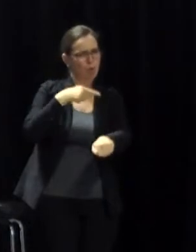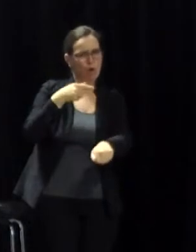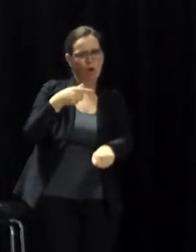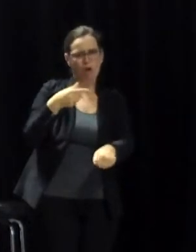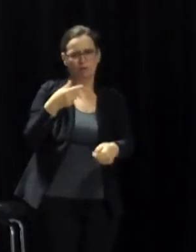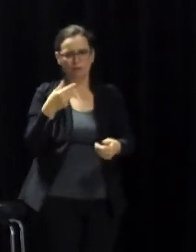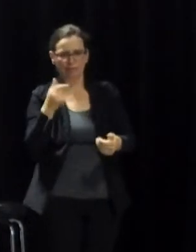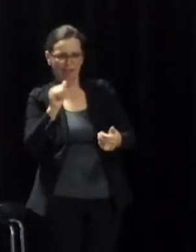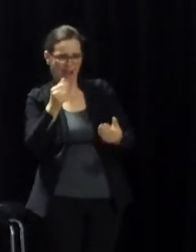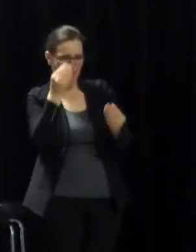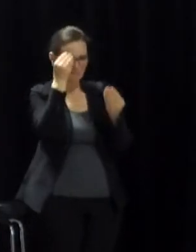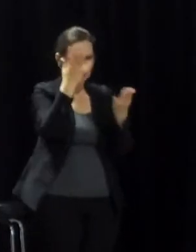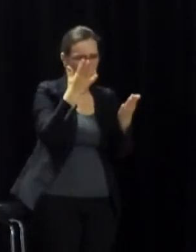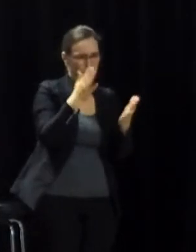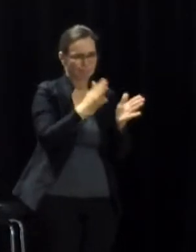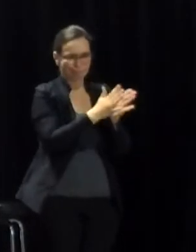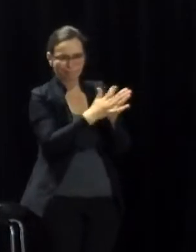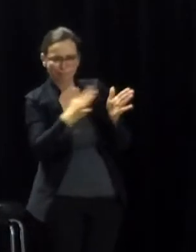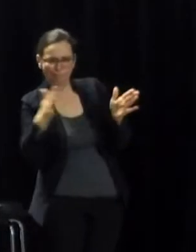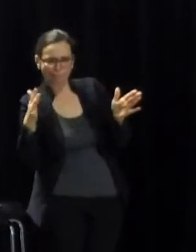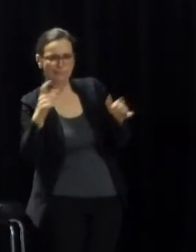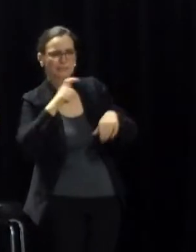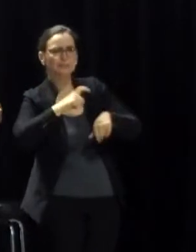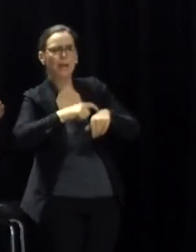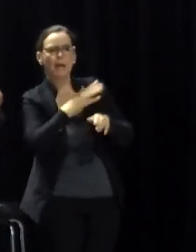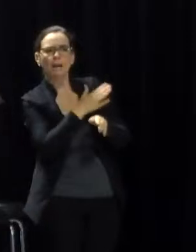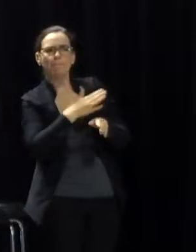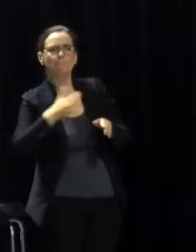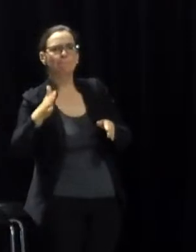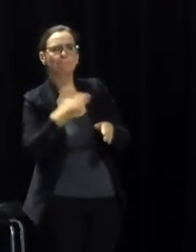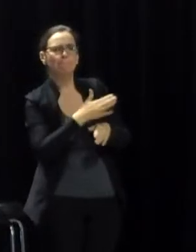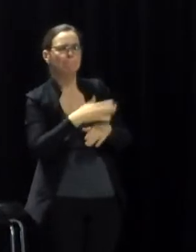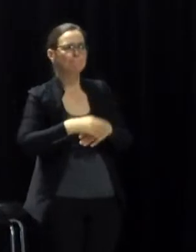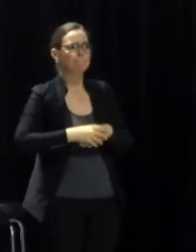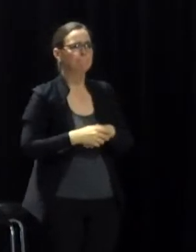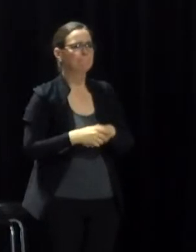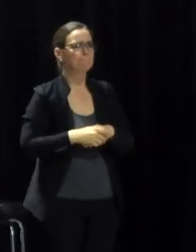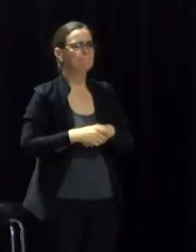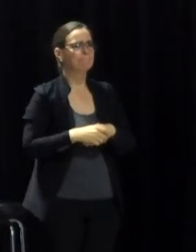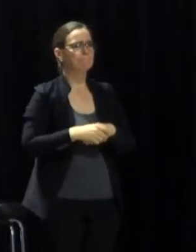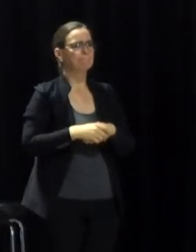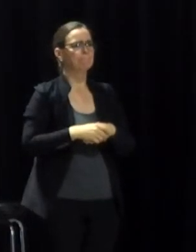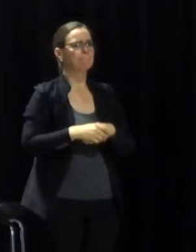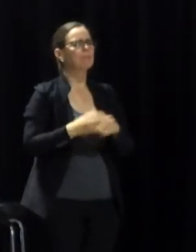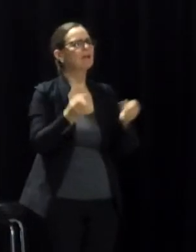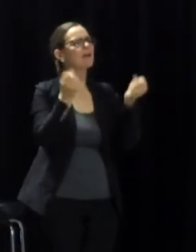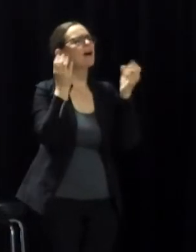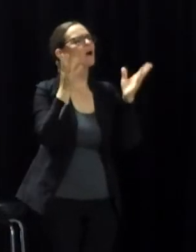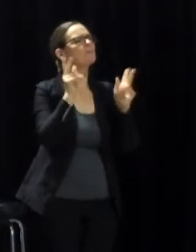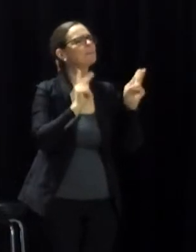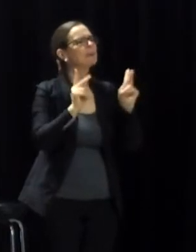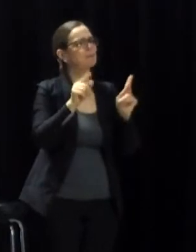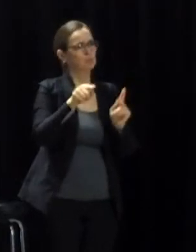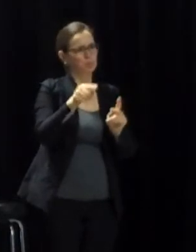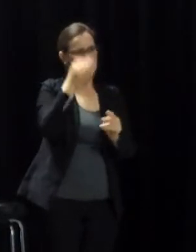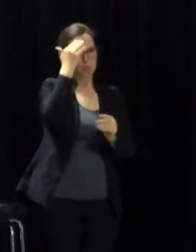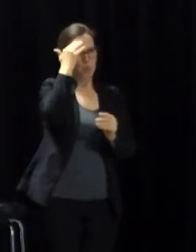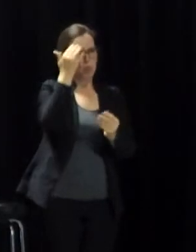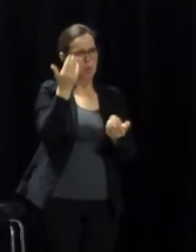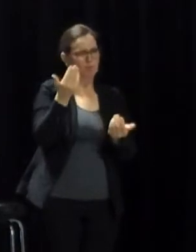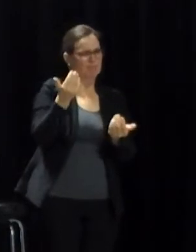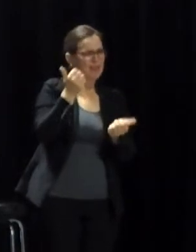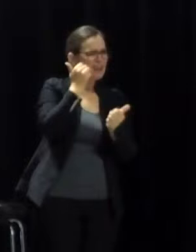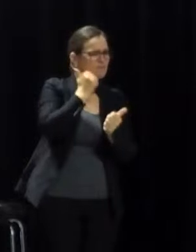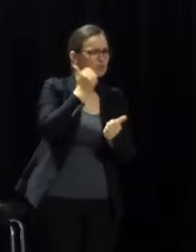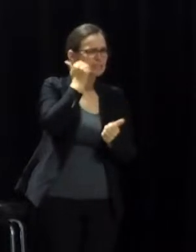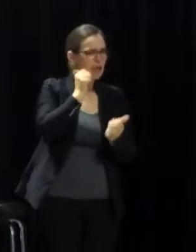them finding out as soon as possible. Yeah. So it's a great question. So we have, depending on what the caseload is, that's how we